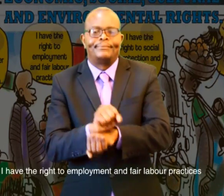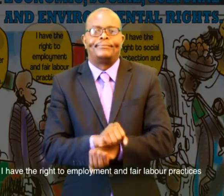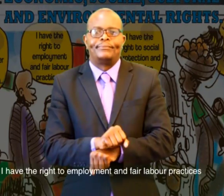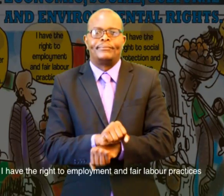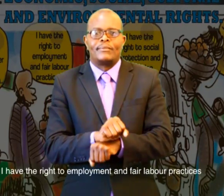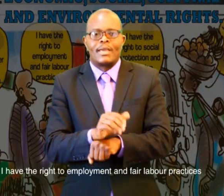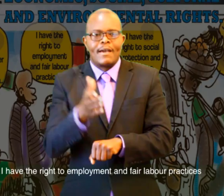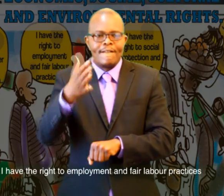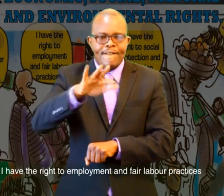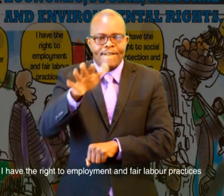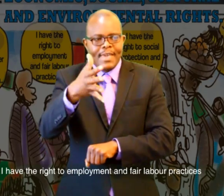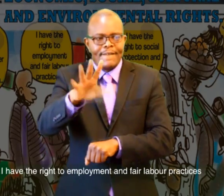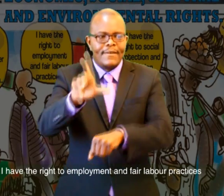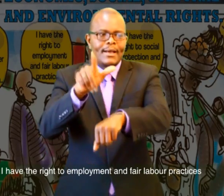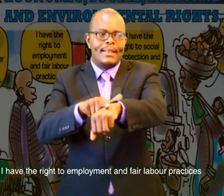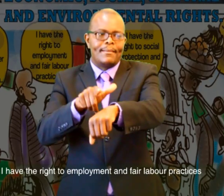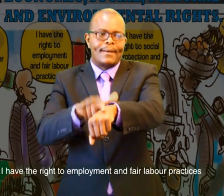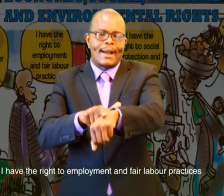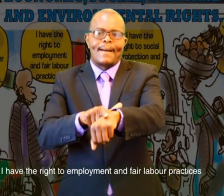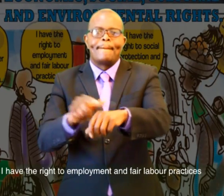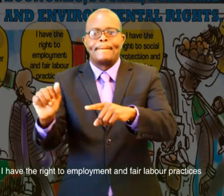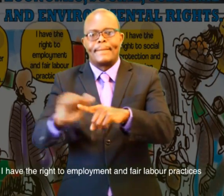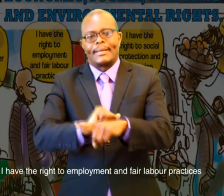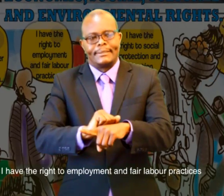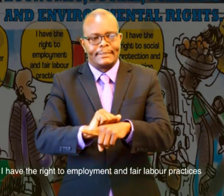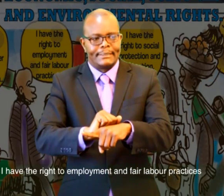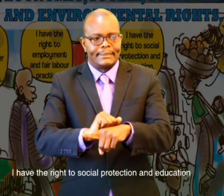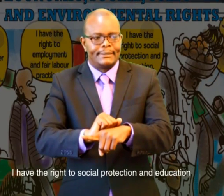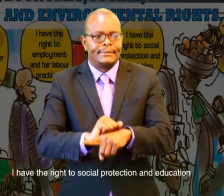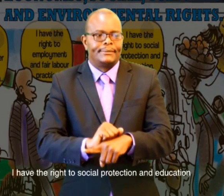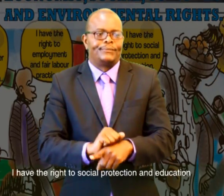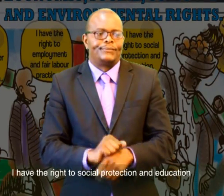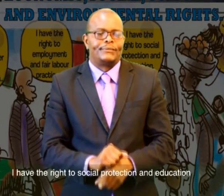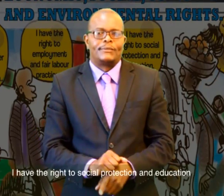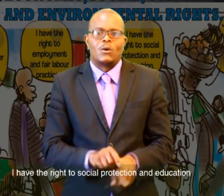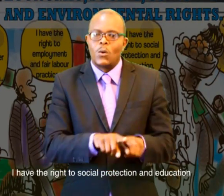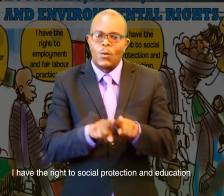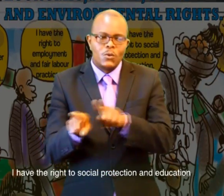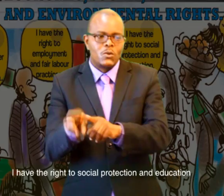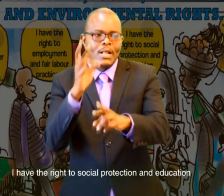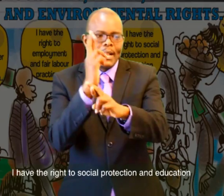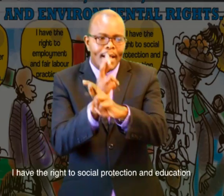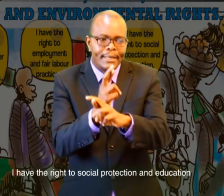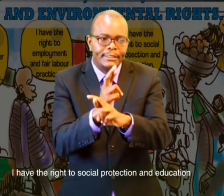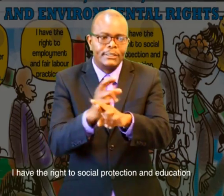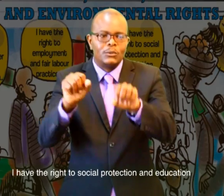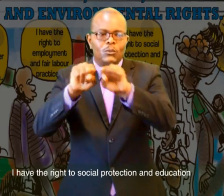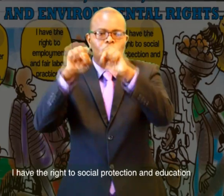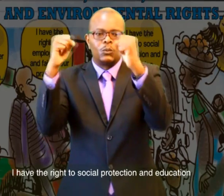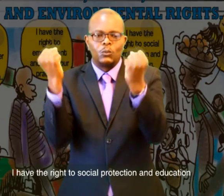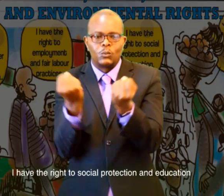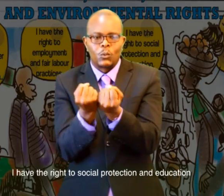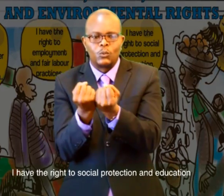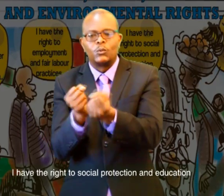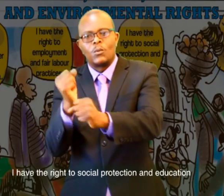I have the right to employment and fair labor practices. I have the right to social protection and education.